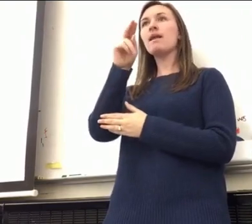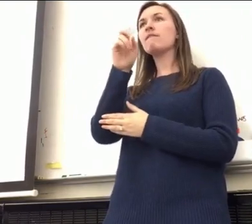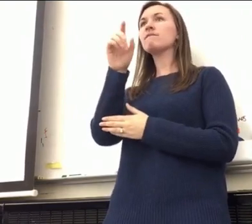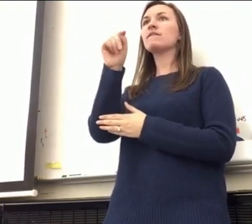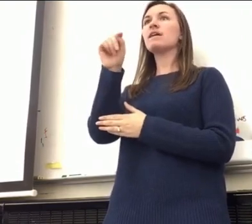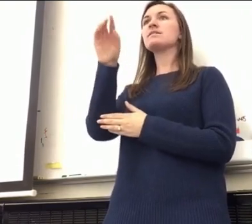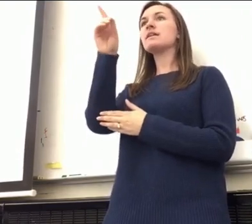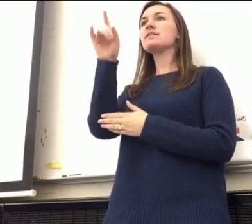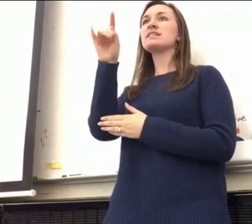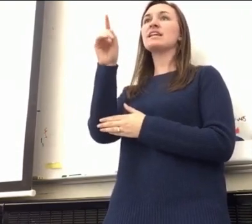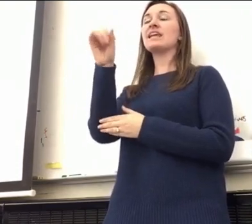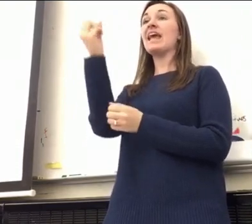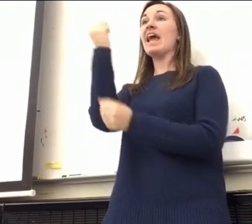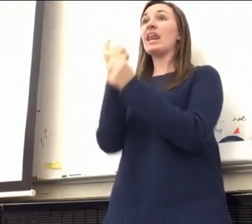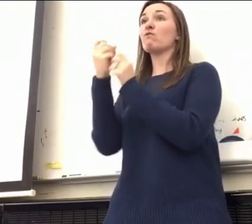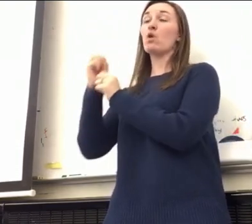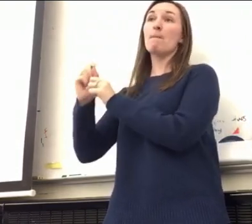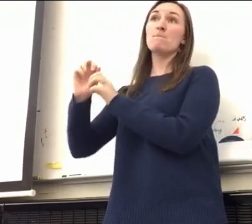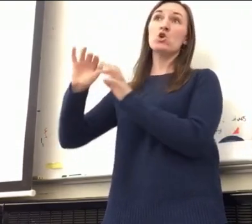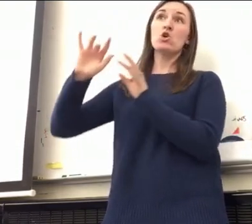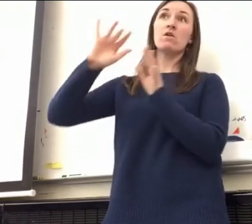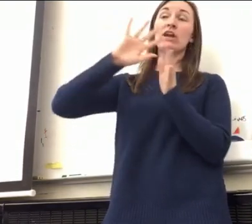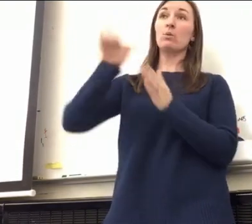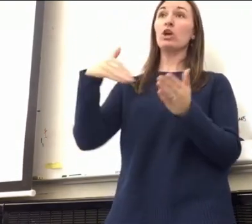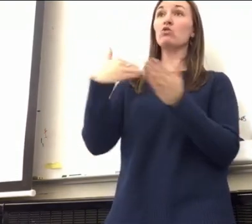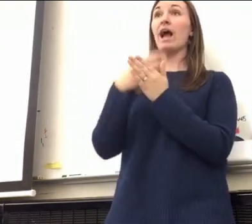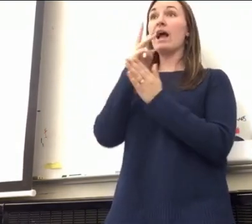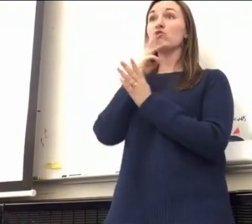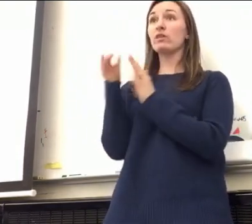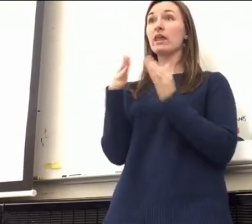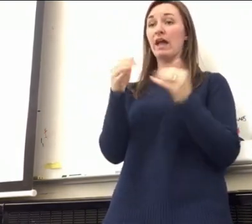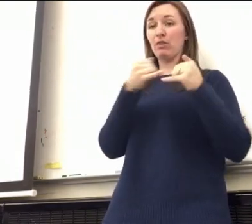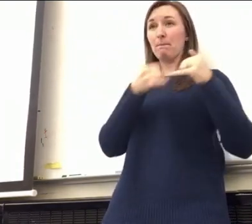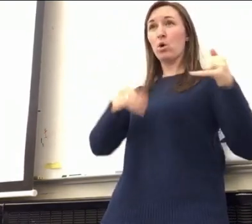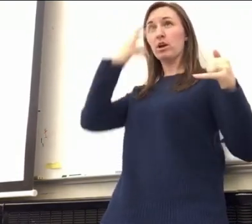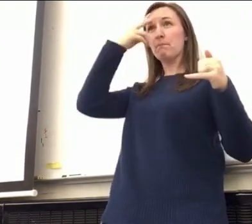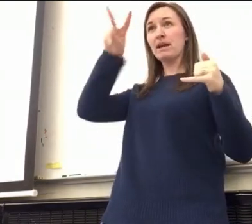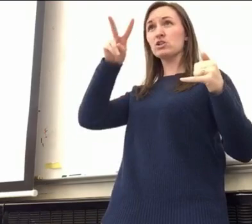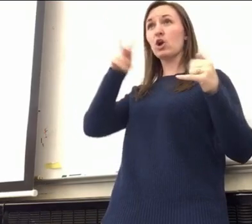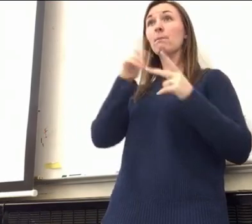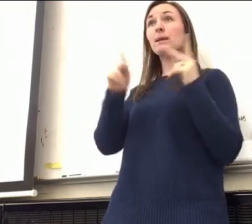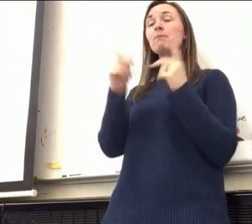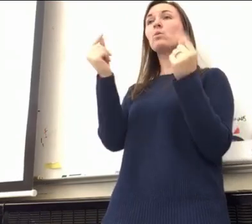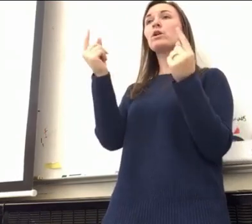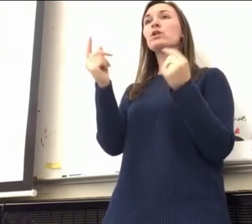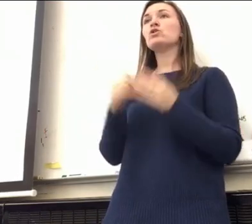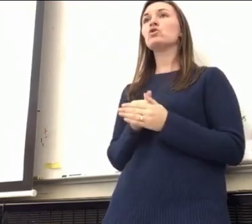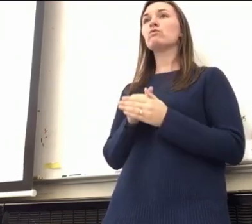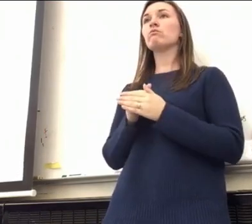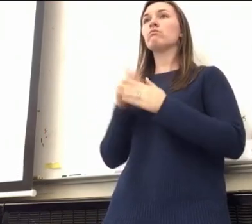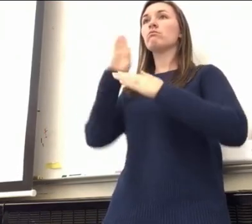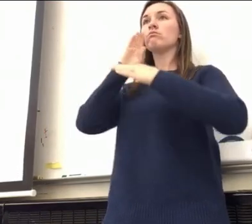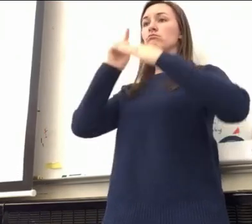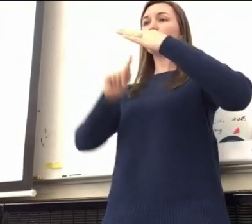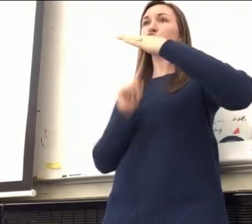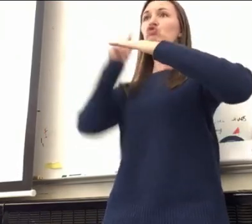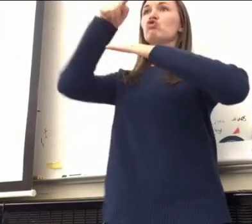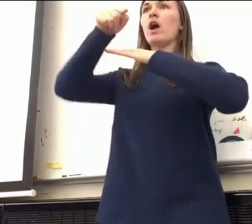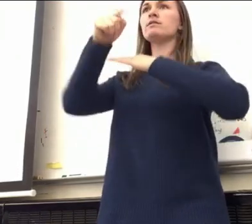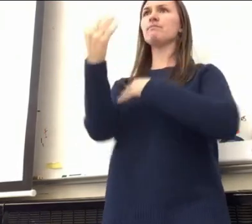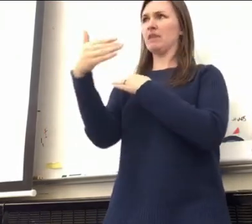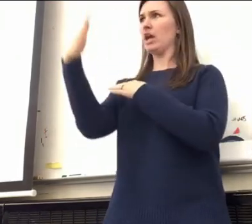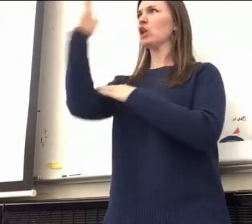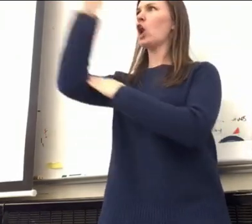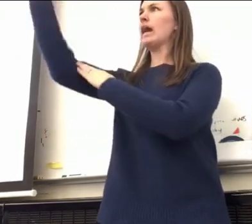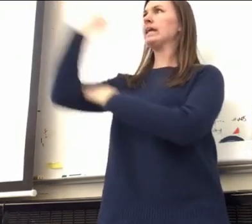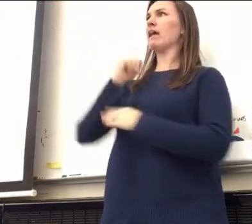moving westward, when we get to this river and this border with Mexico, what do you think people are going to do? Cross it. It's God-given